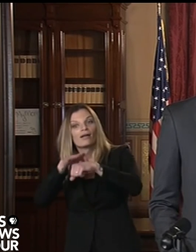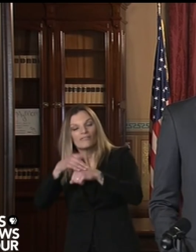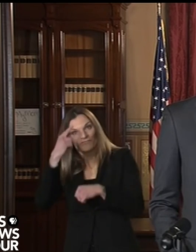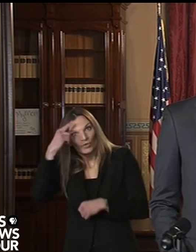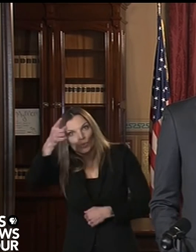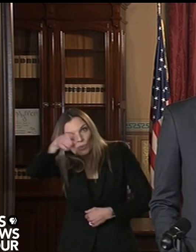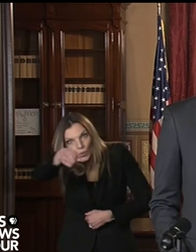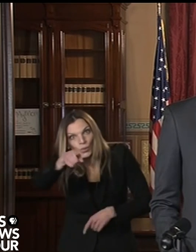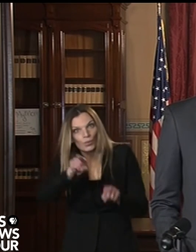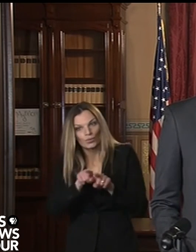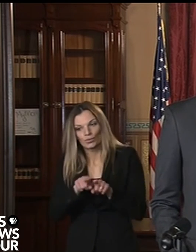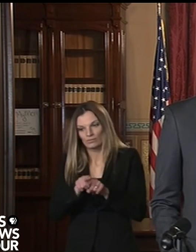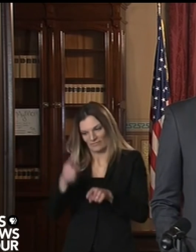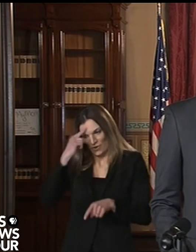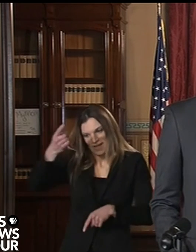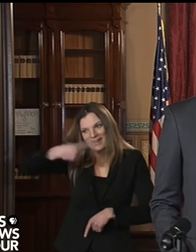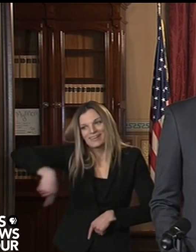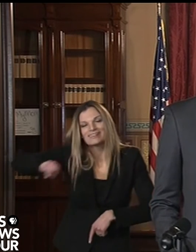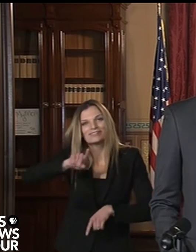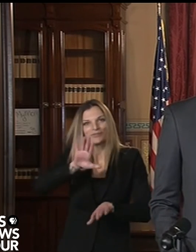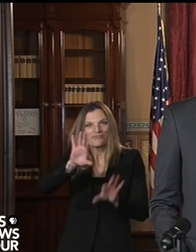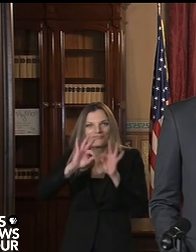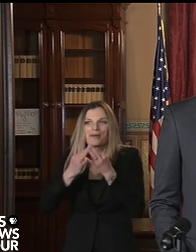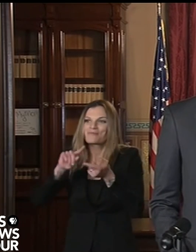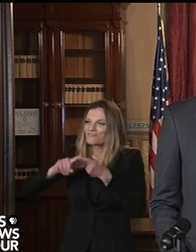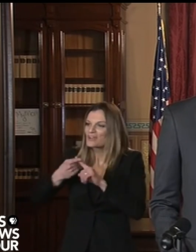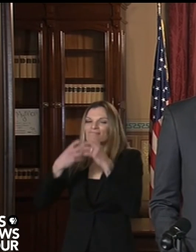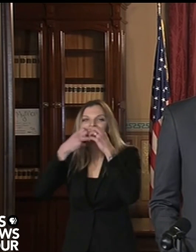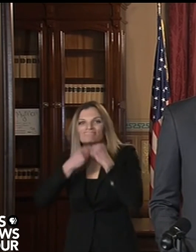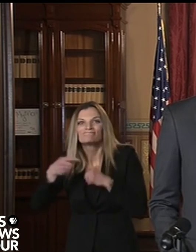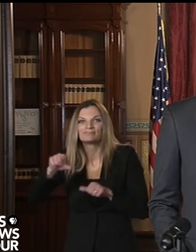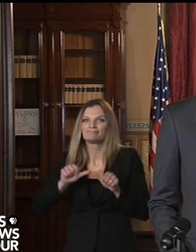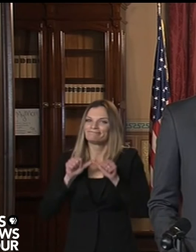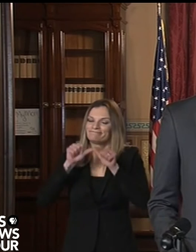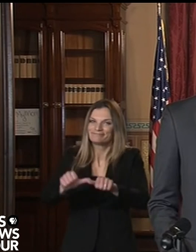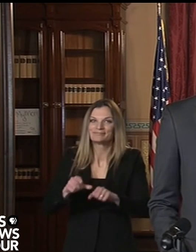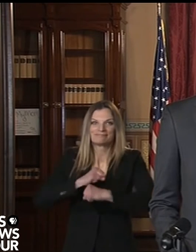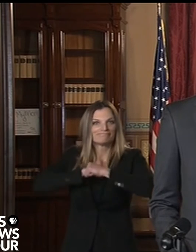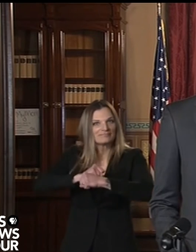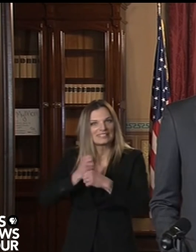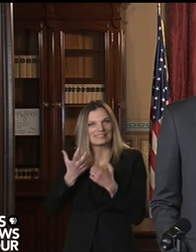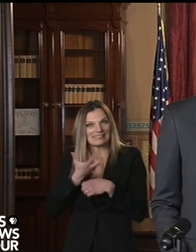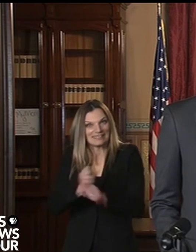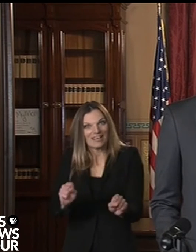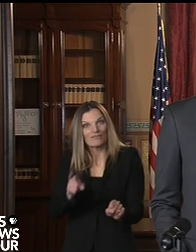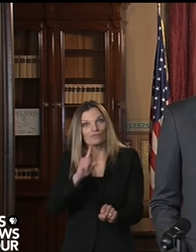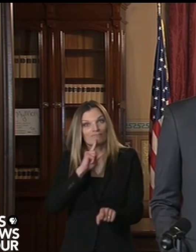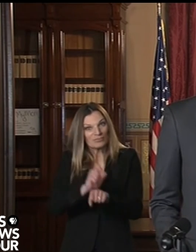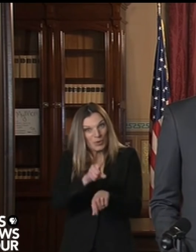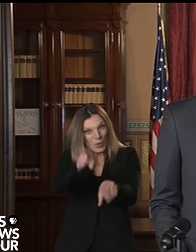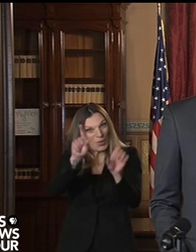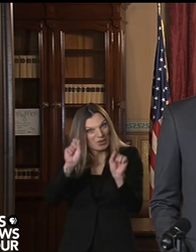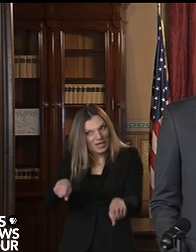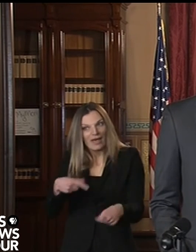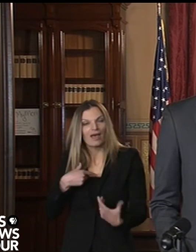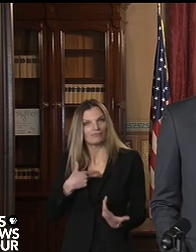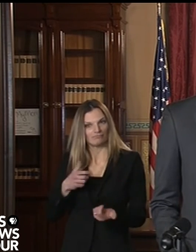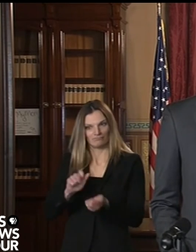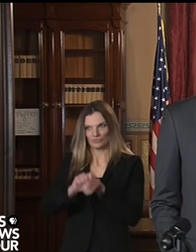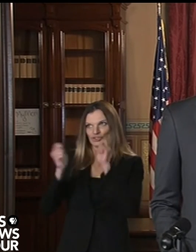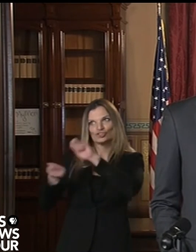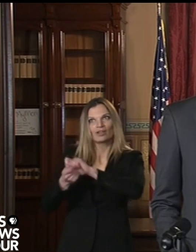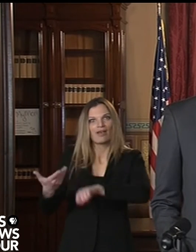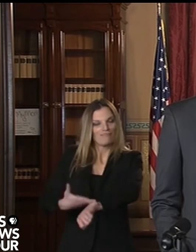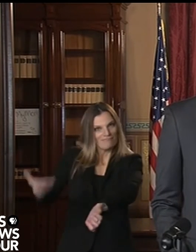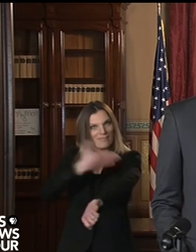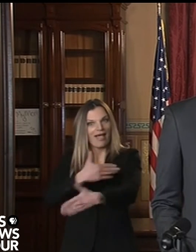ones, for the sake of our state and nation, that you stay vigilant. You have the power today to make the